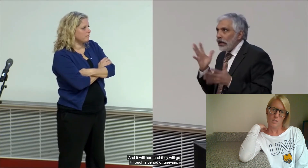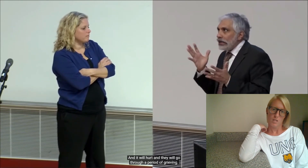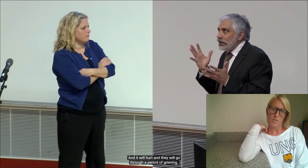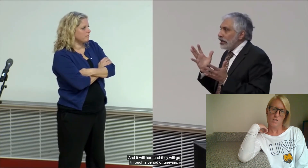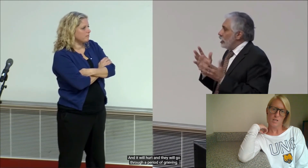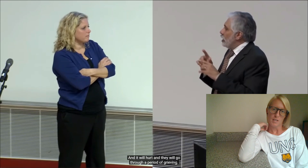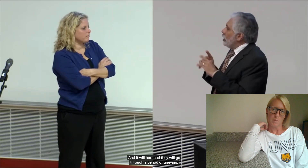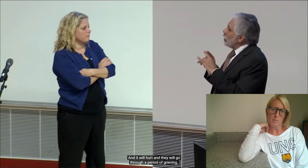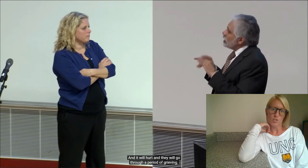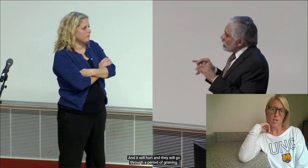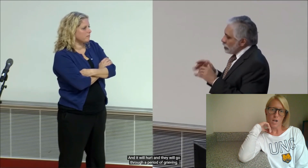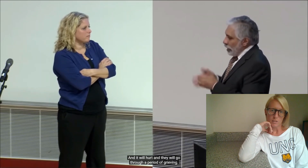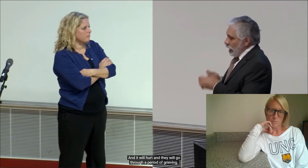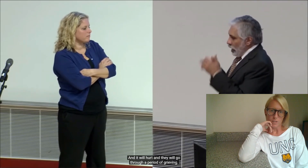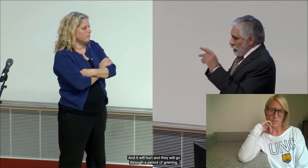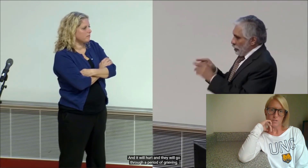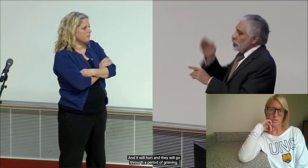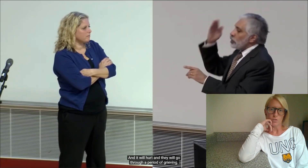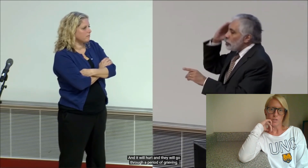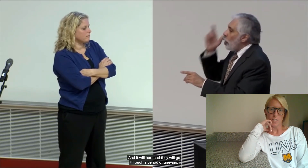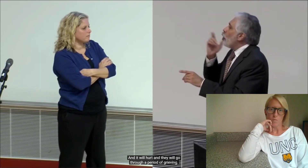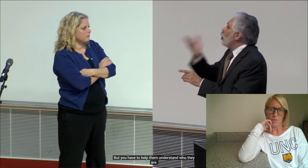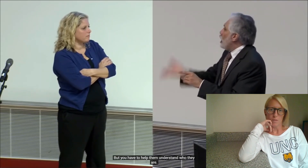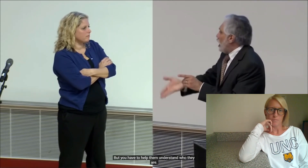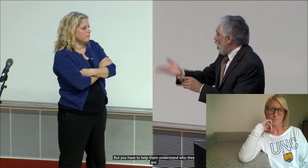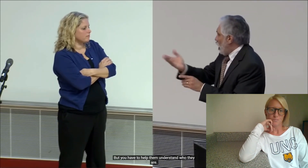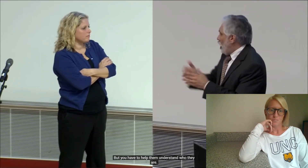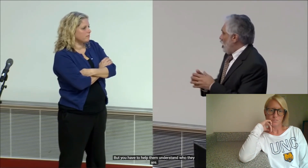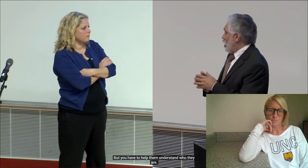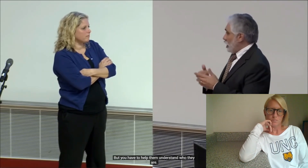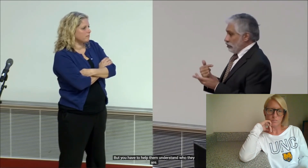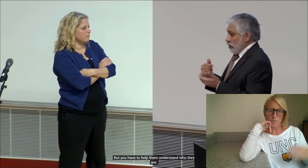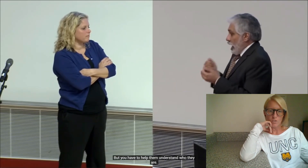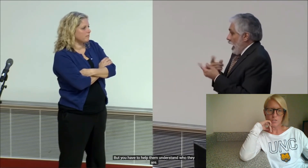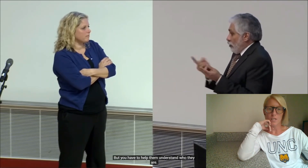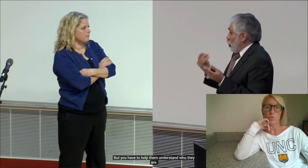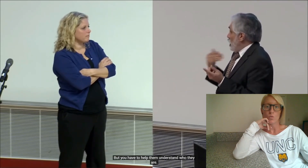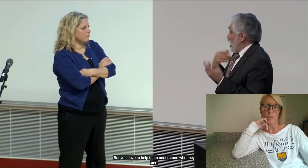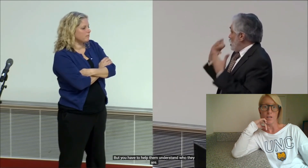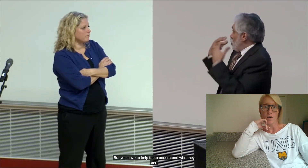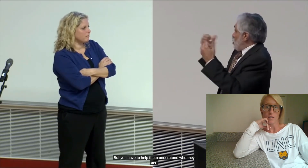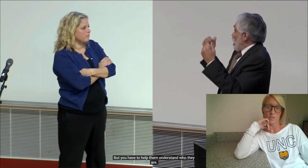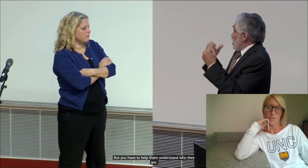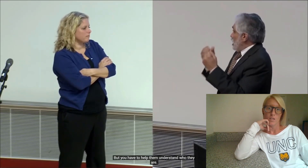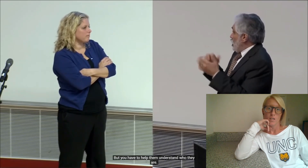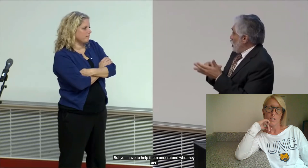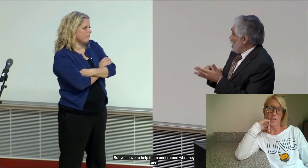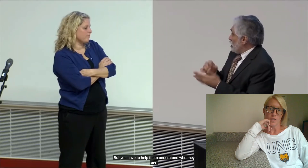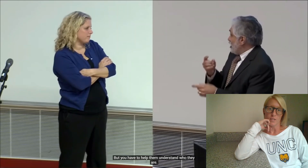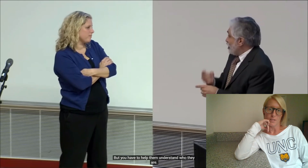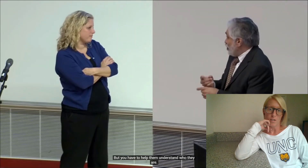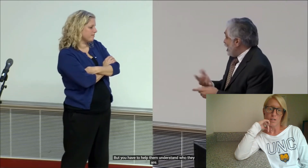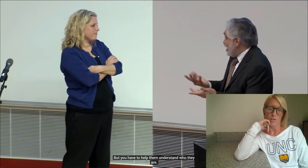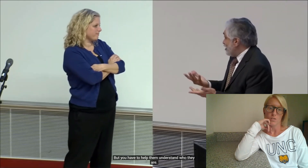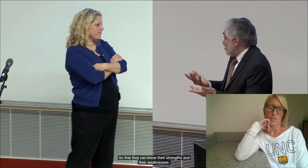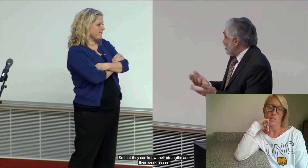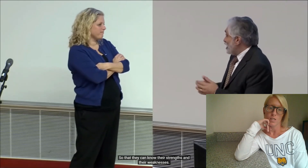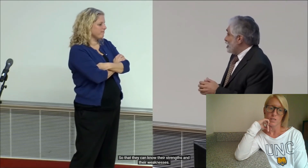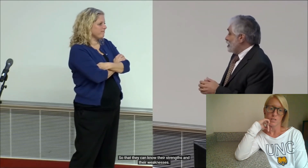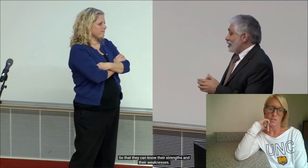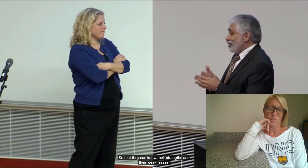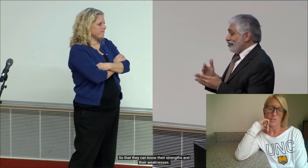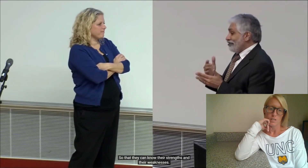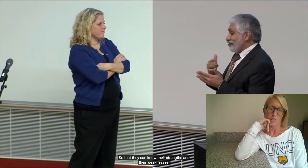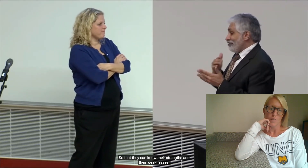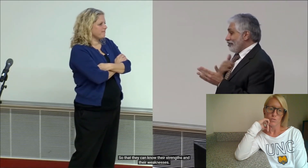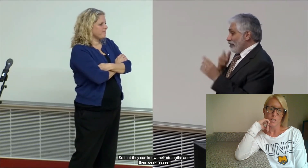it'll hurt and And they'll you may be shocked, go through a but period you of can grieving, but help you have to them help them understand who they are and that they are healthy. so that they